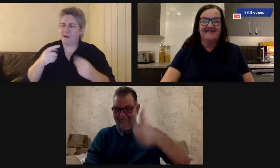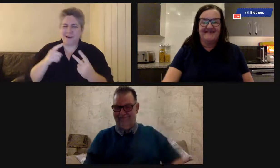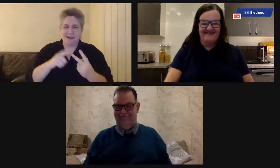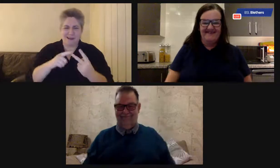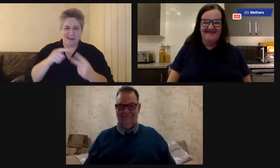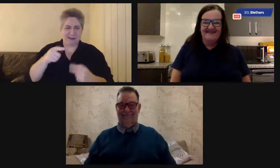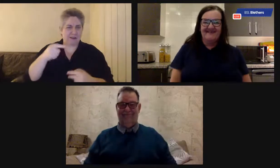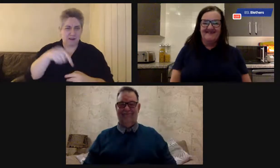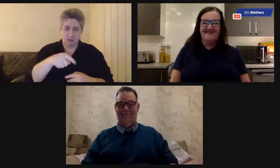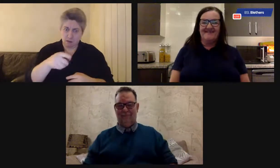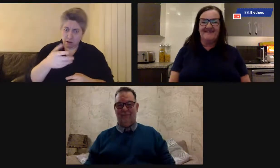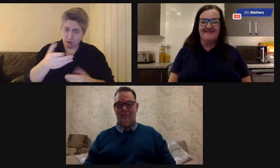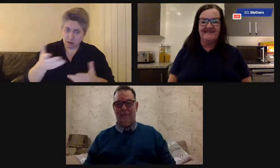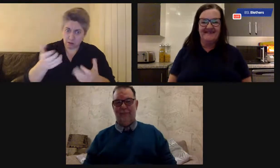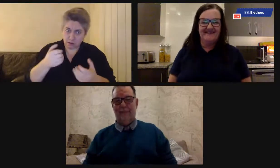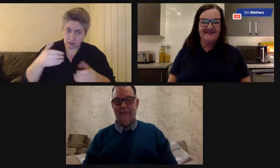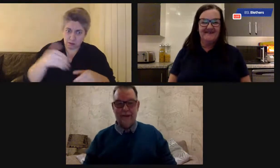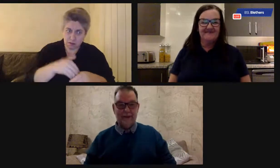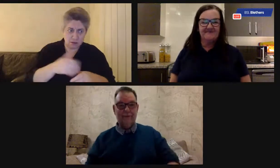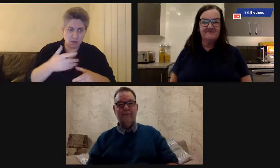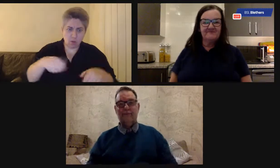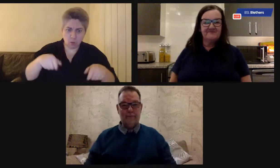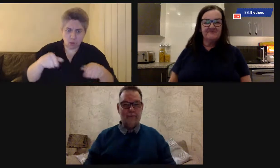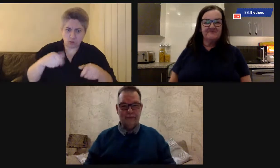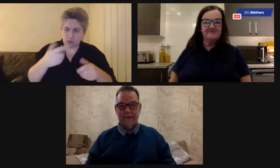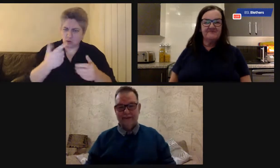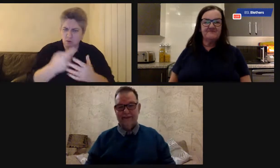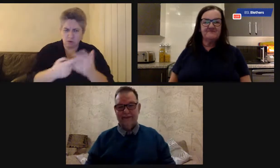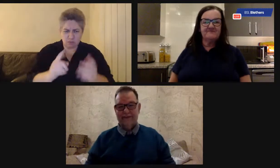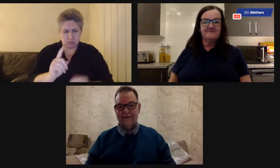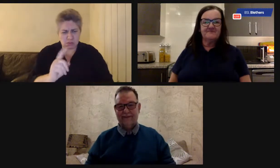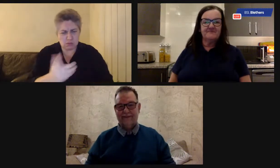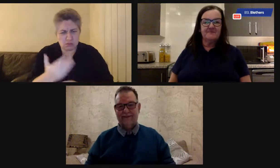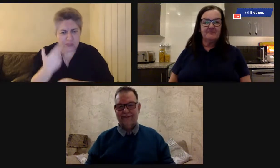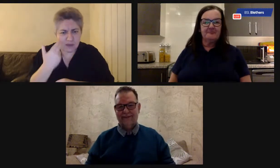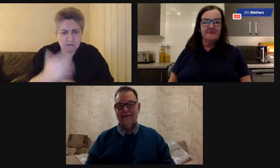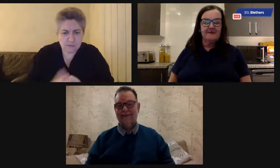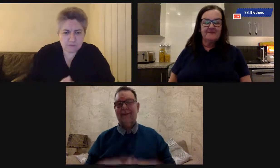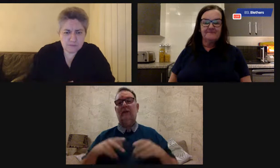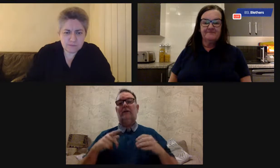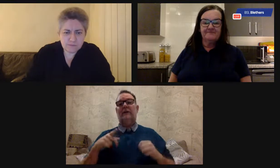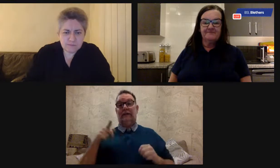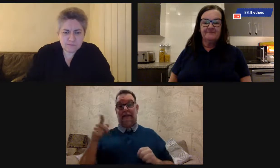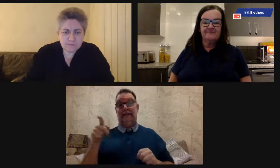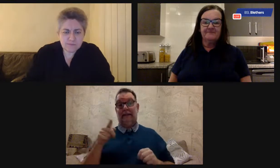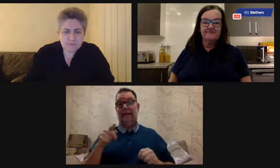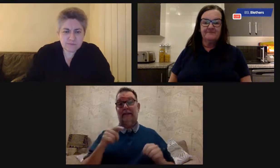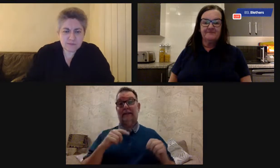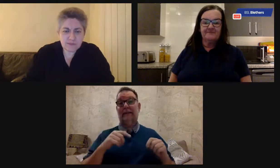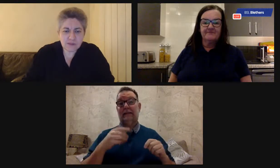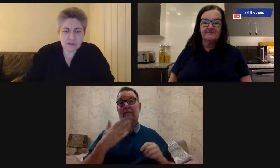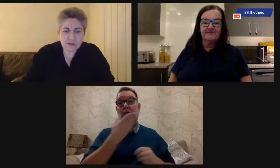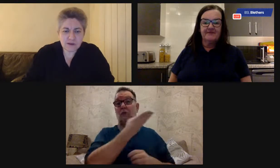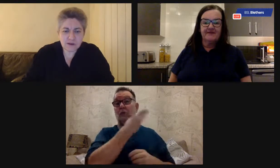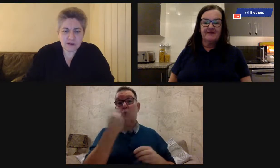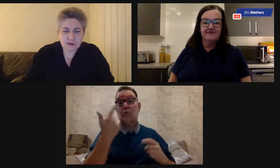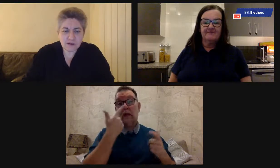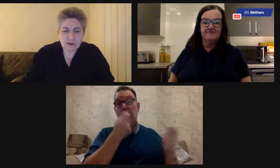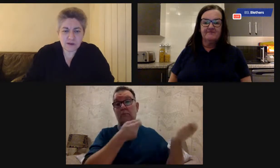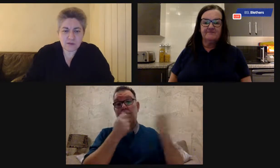and Spain, in Benidorm, they're famous for their scooters. I mean, is there accessibility and things like that as